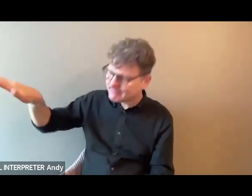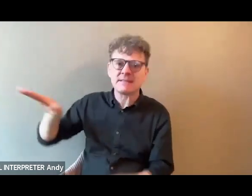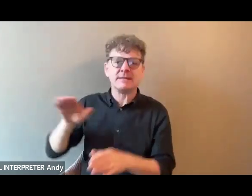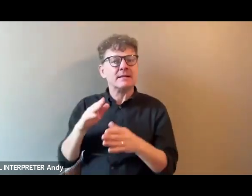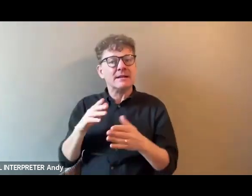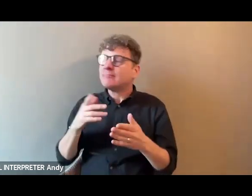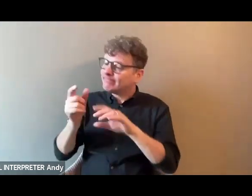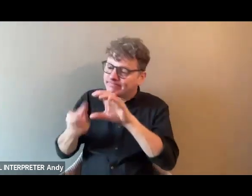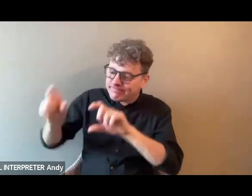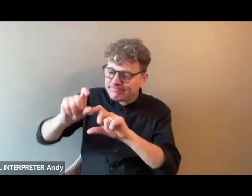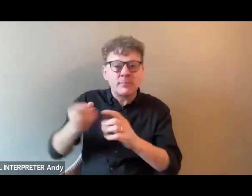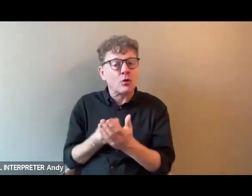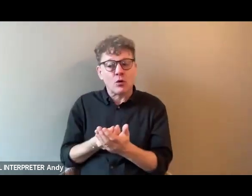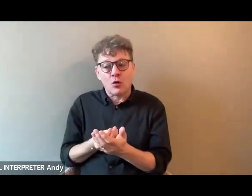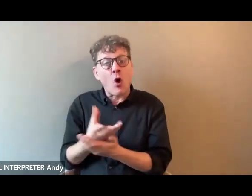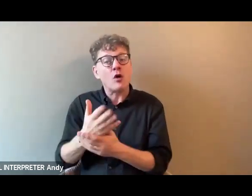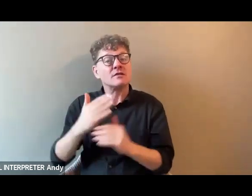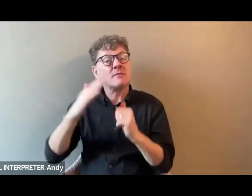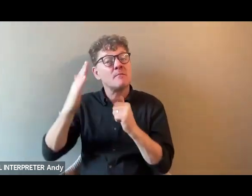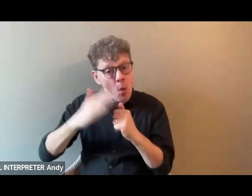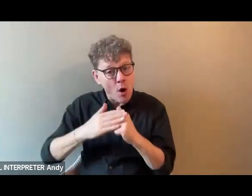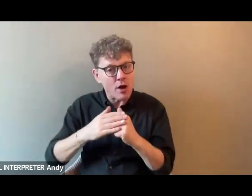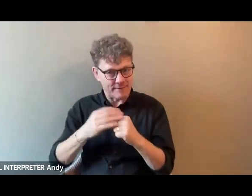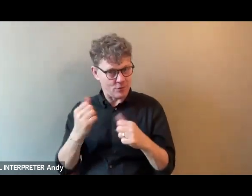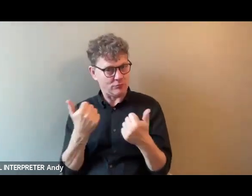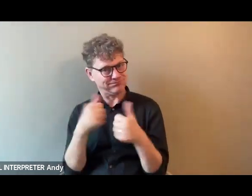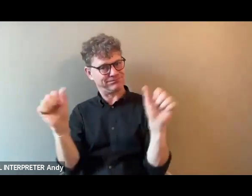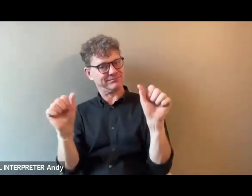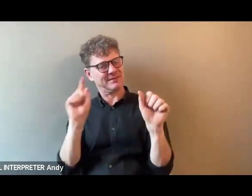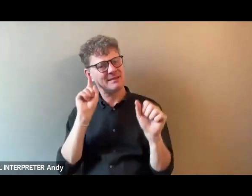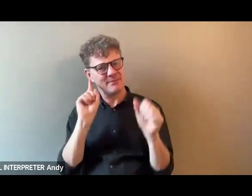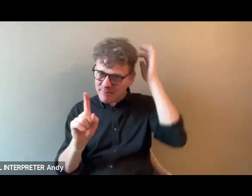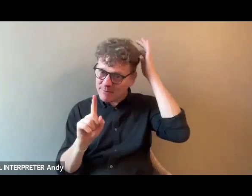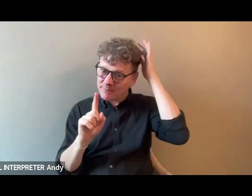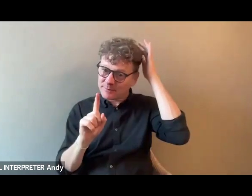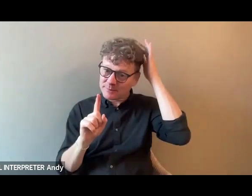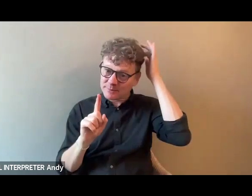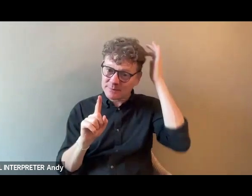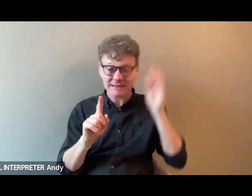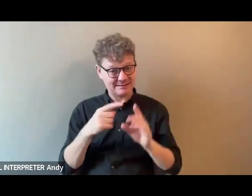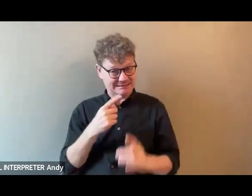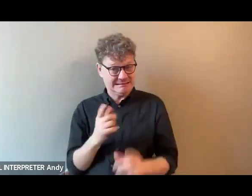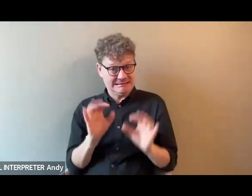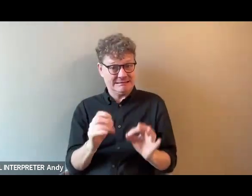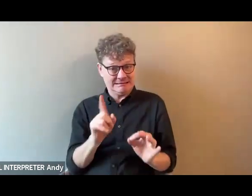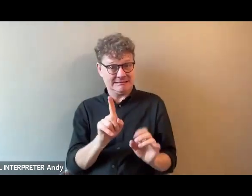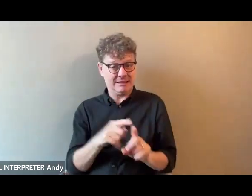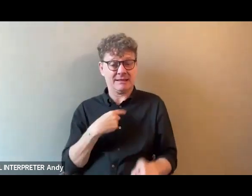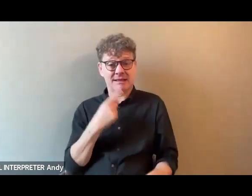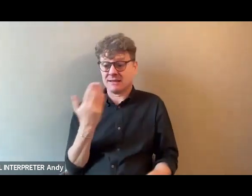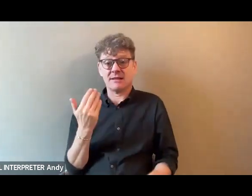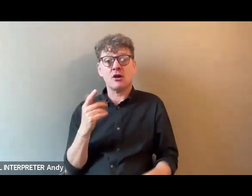does cost a little bit more to make it work, but exactly as was highlighted, my experience is